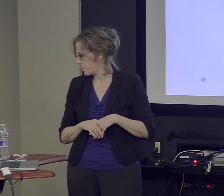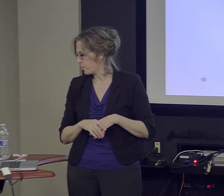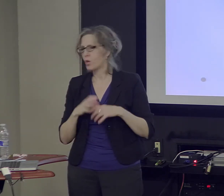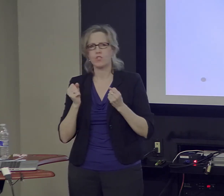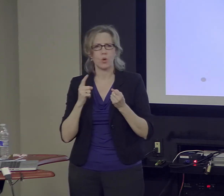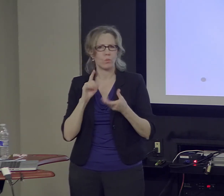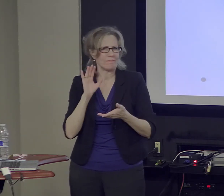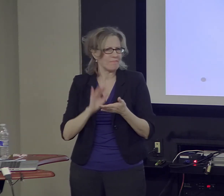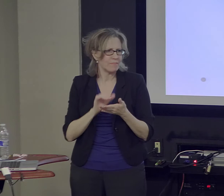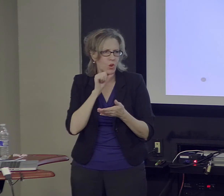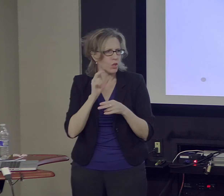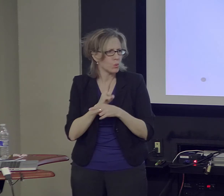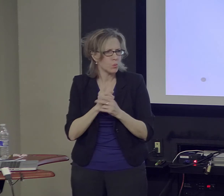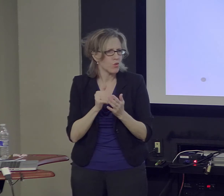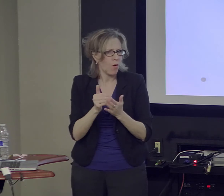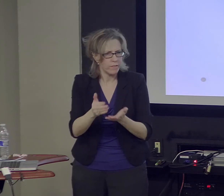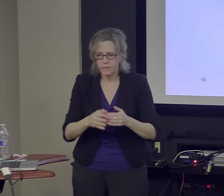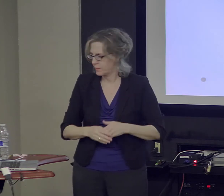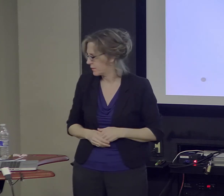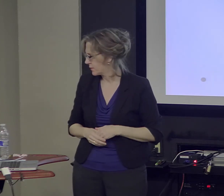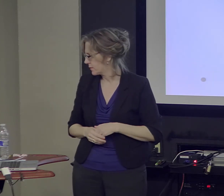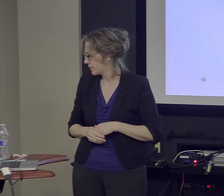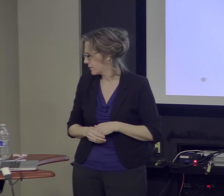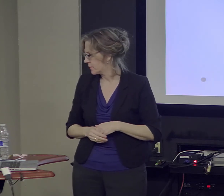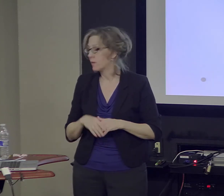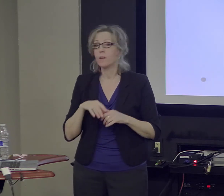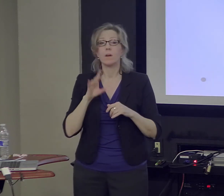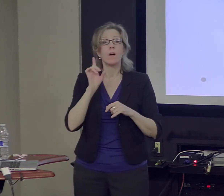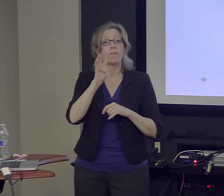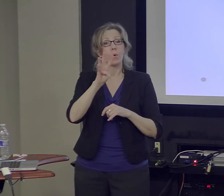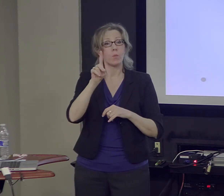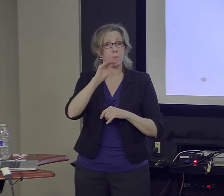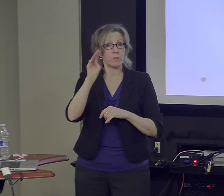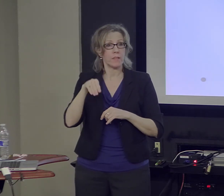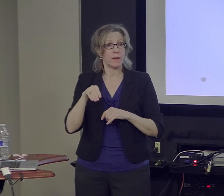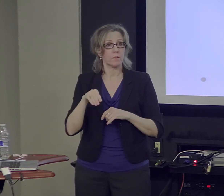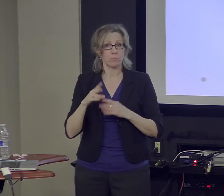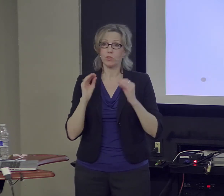70% of them were only using it 1 to 6 times a year, which is not often.